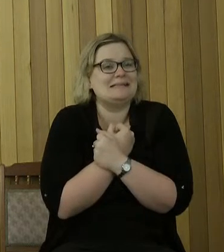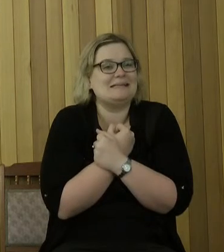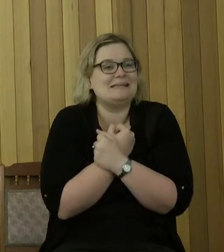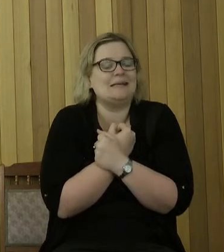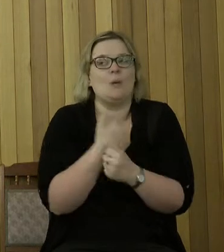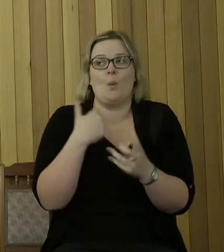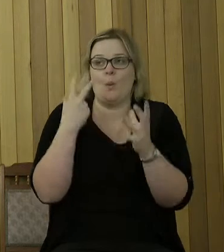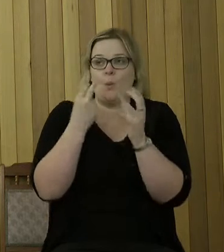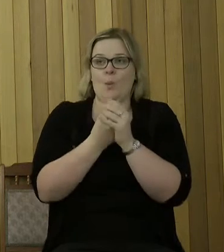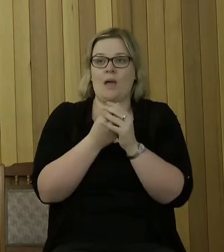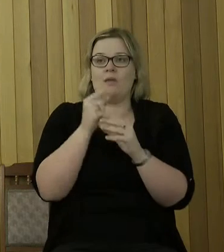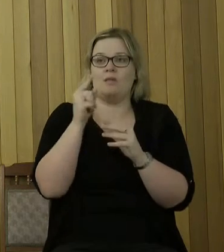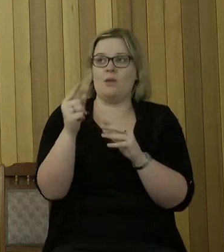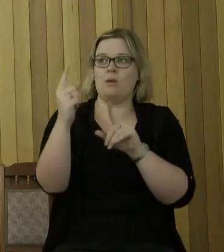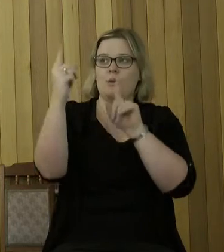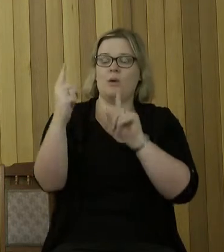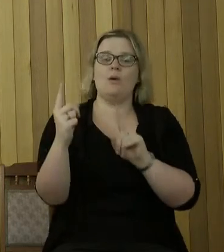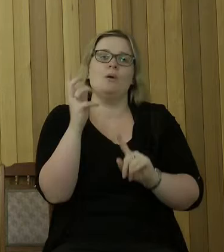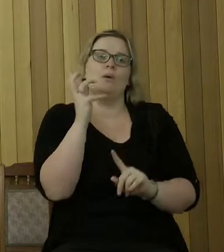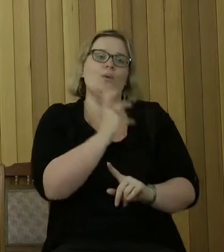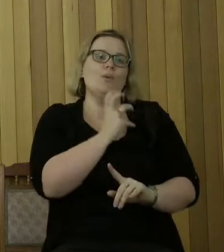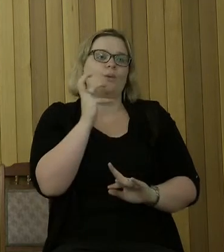spend that moment in your presence, Lord.